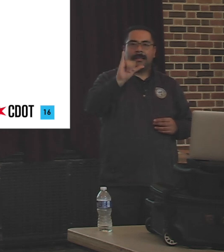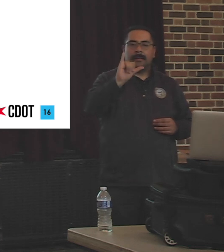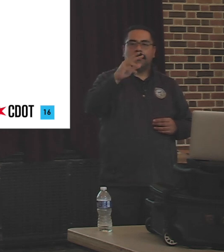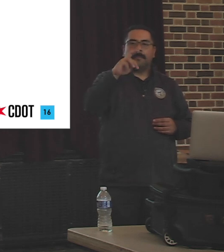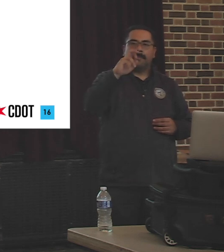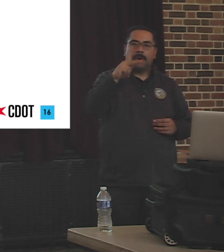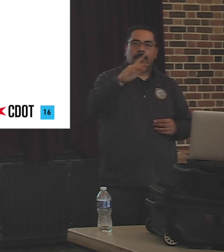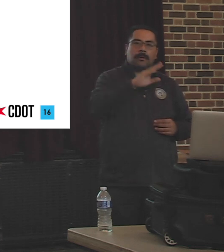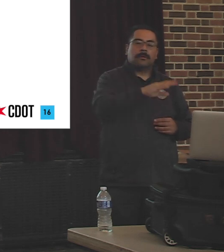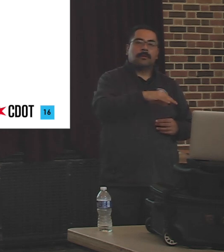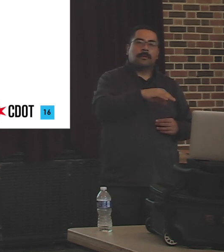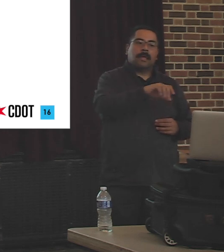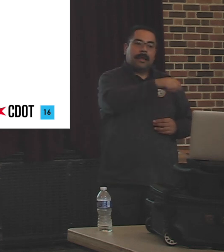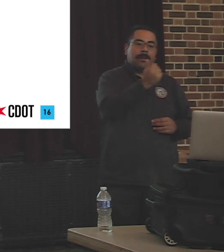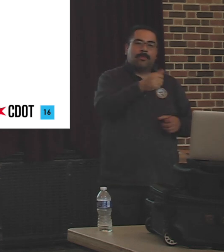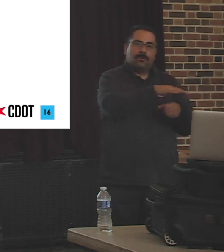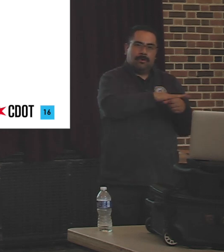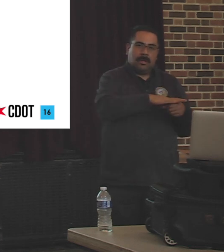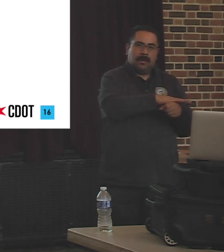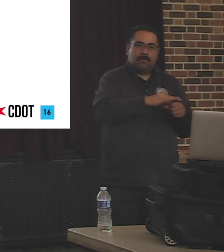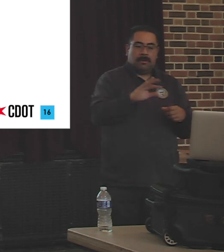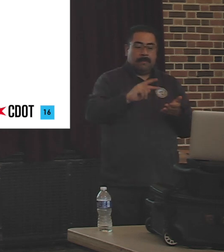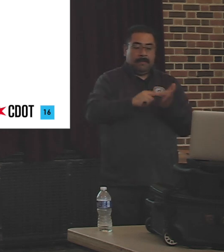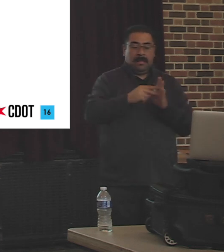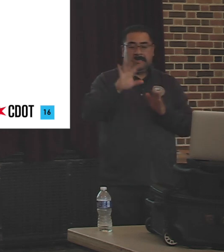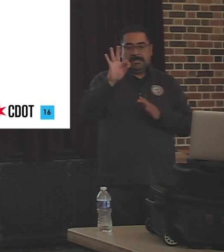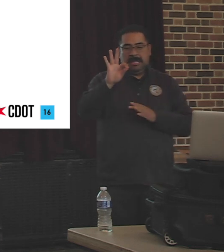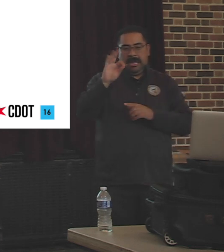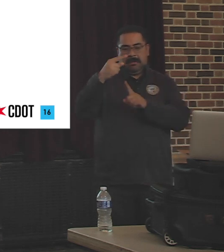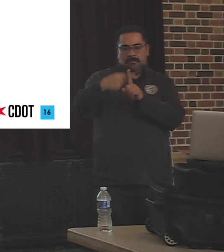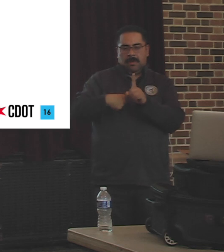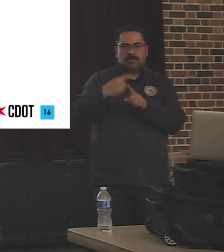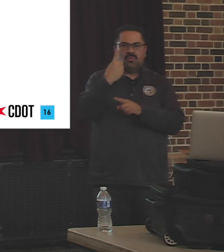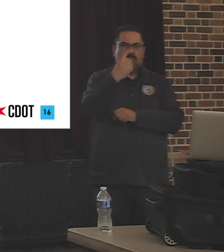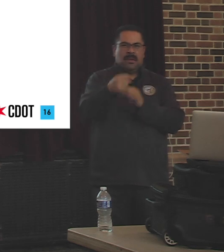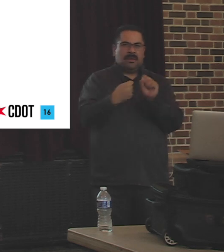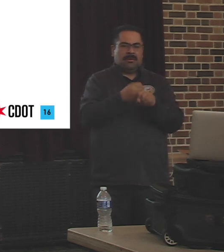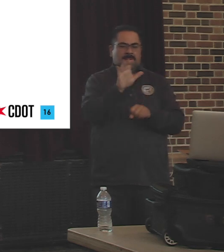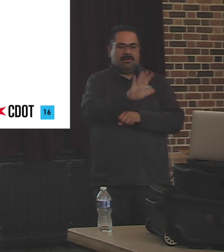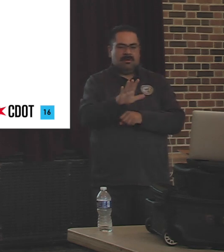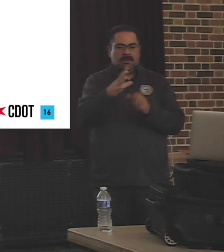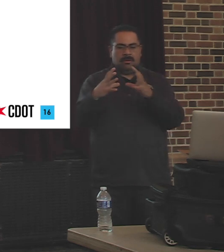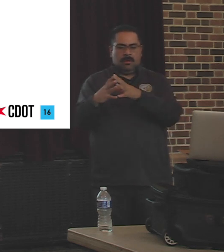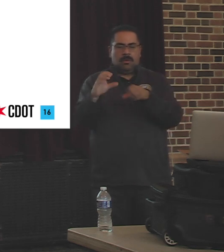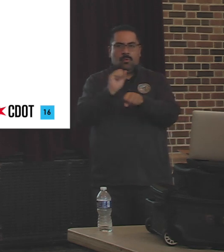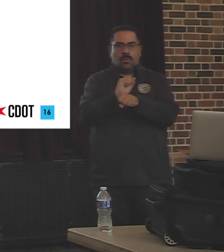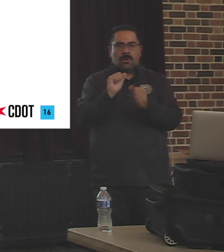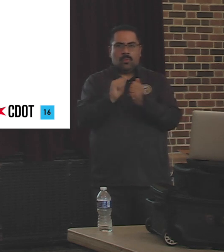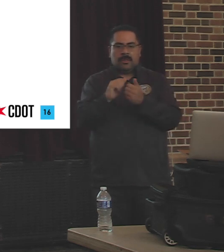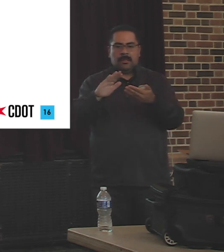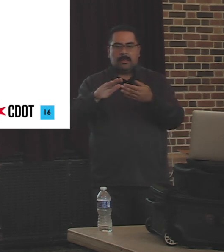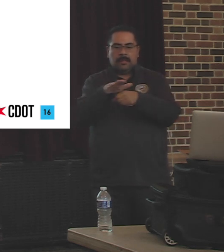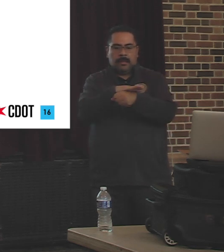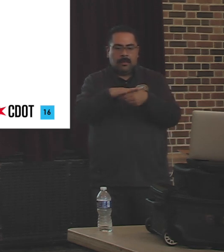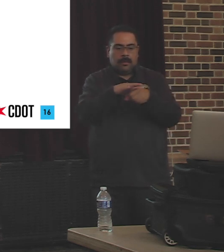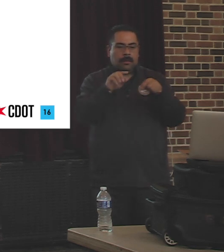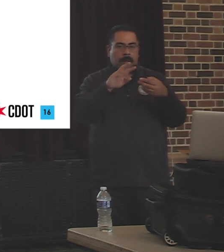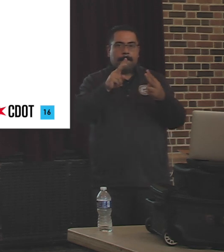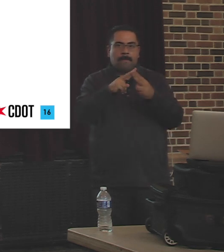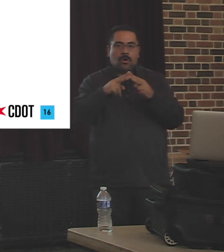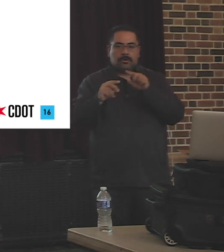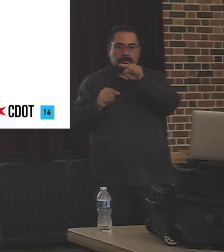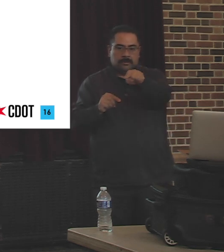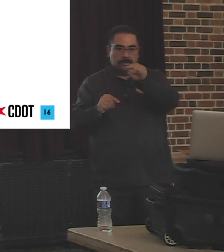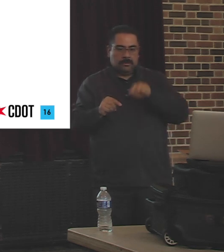so over the course of the last 9 months, year or so, we're working really closely with community partners in those neighborhoods to